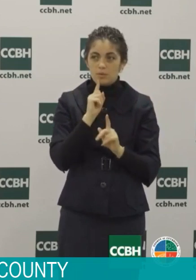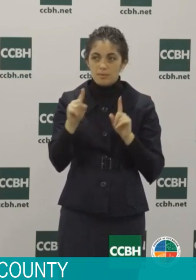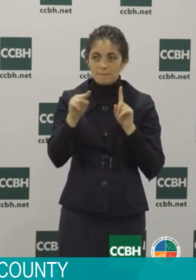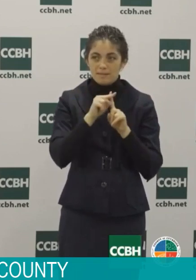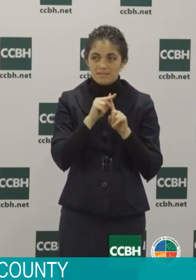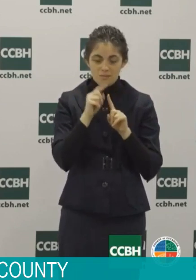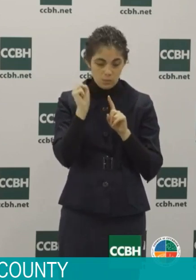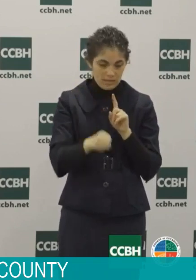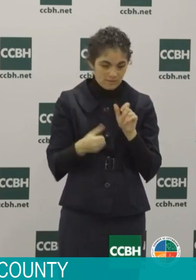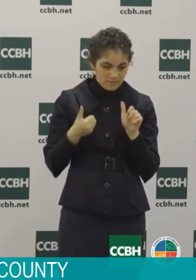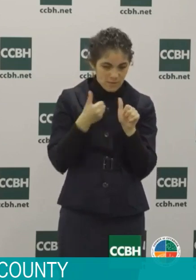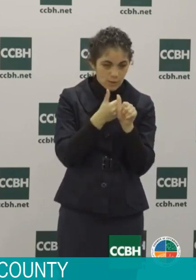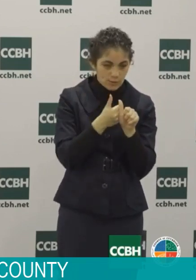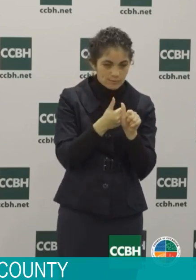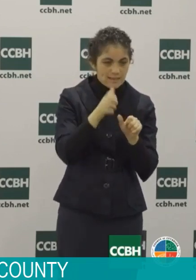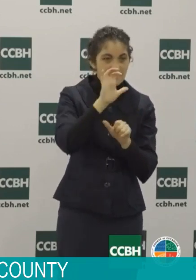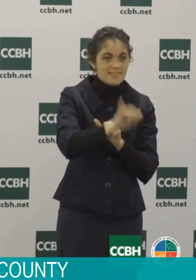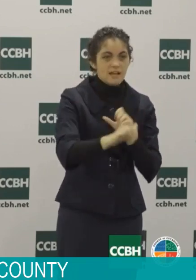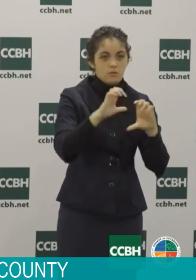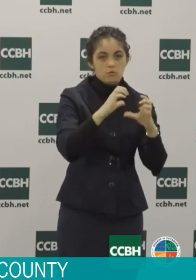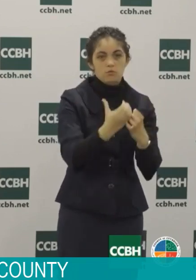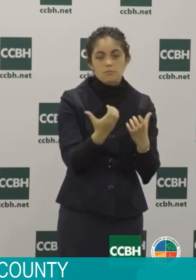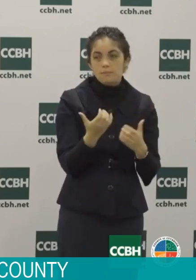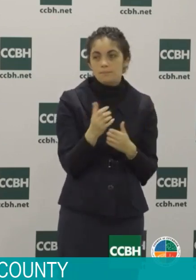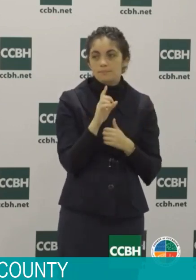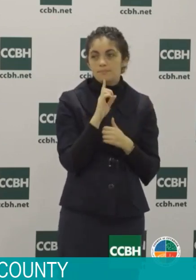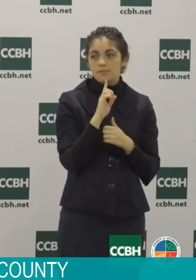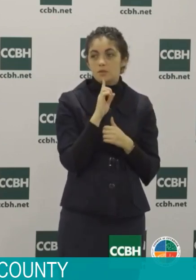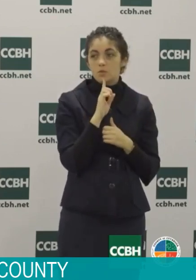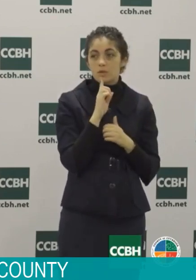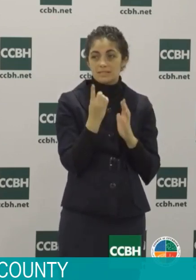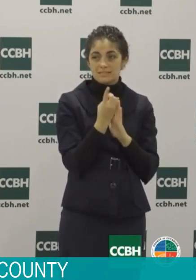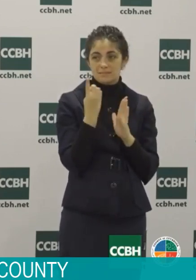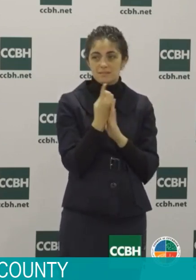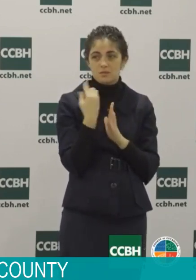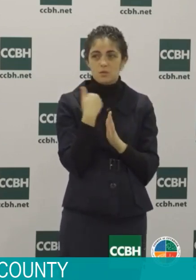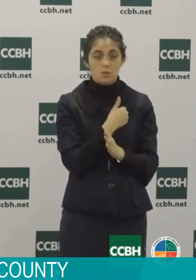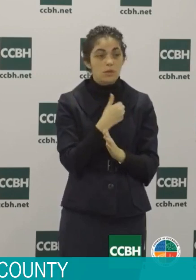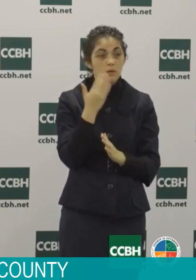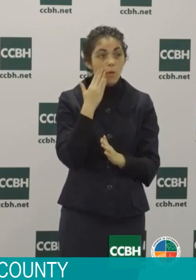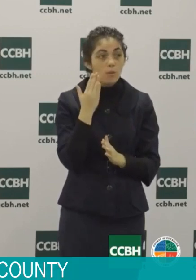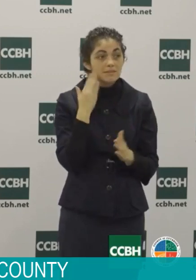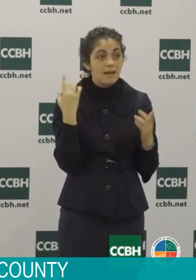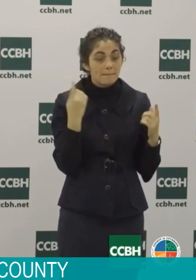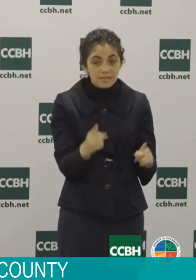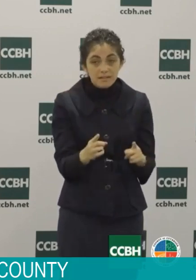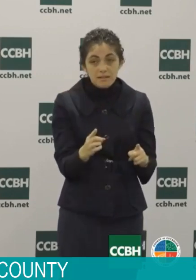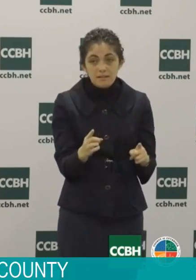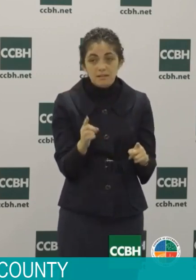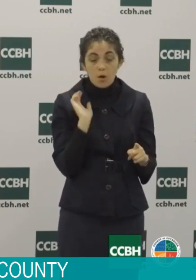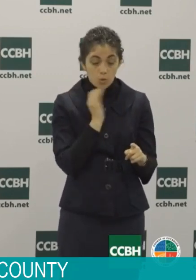positive and we can trace them to each other. And so that's definitely something that we know is happening, and our team here is